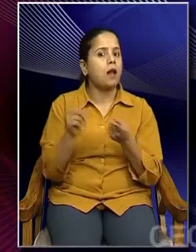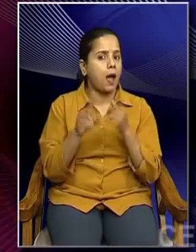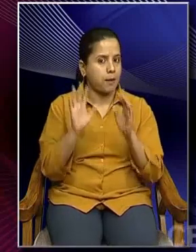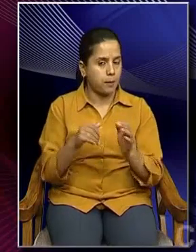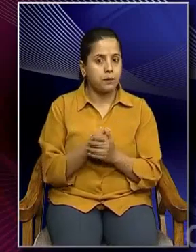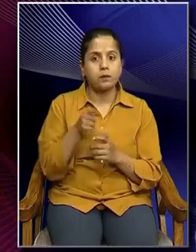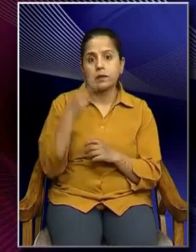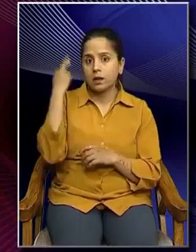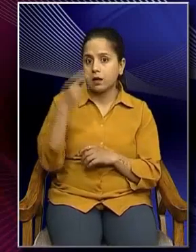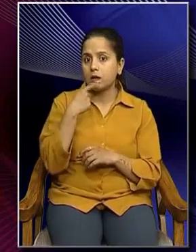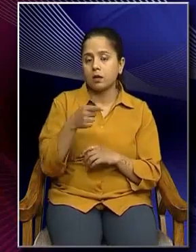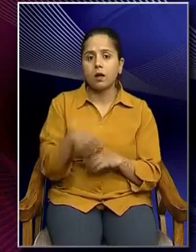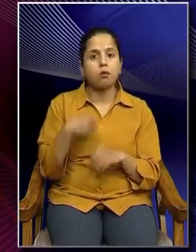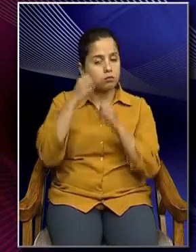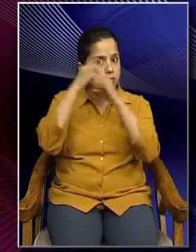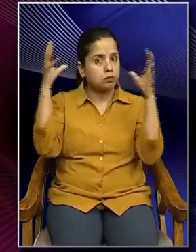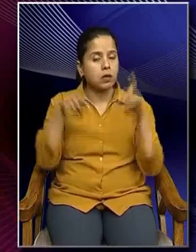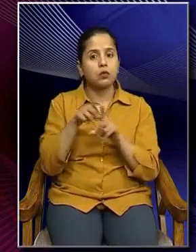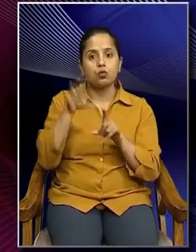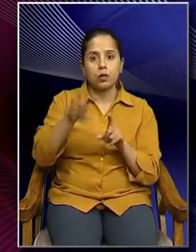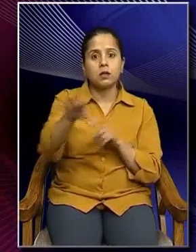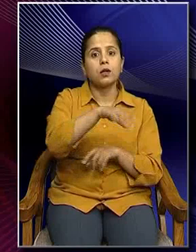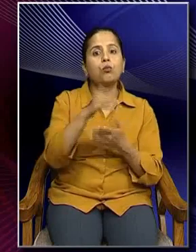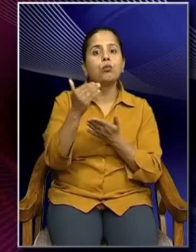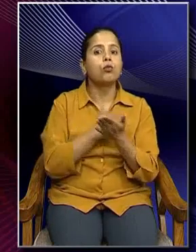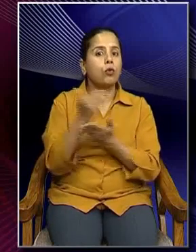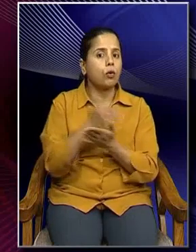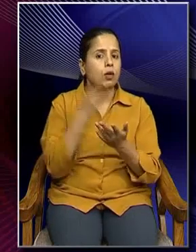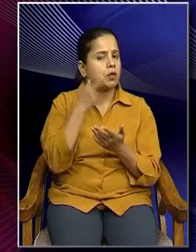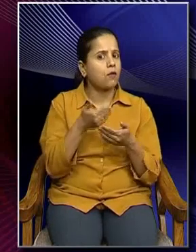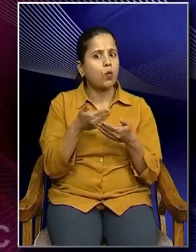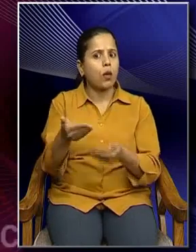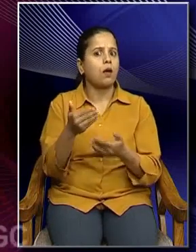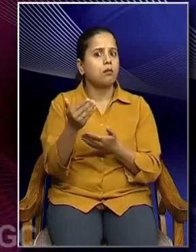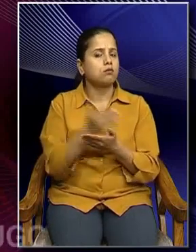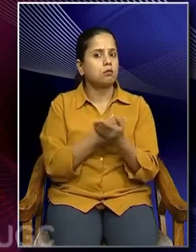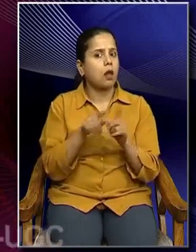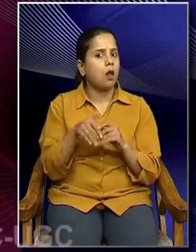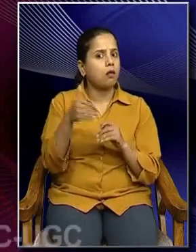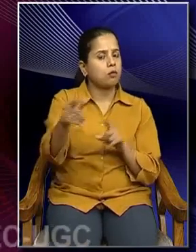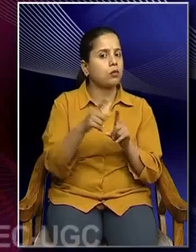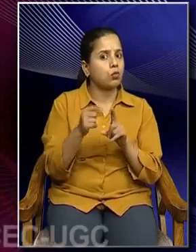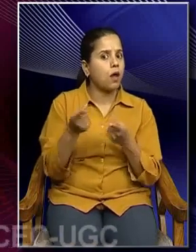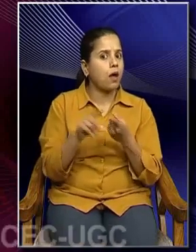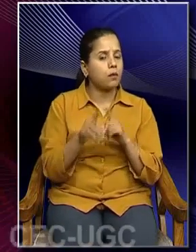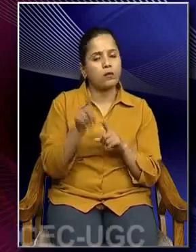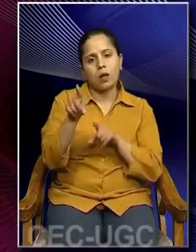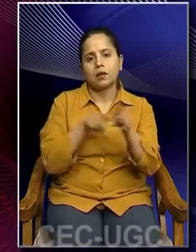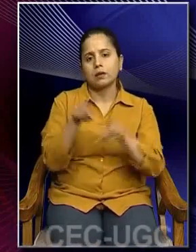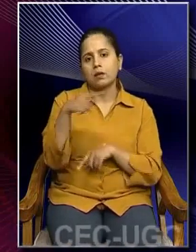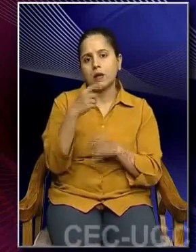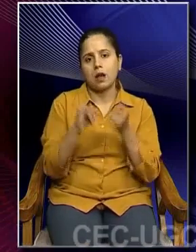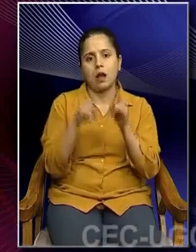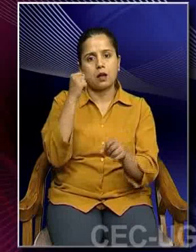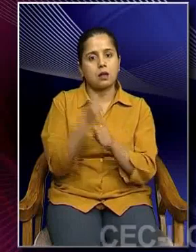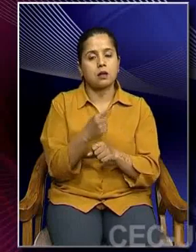therefore aspirational district program is also a very welcome step in this direction. Now, one of the example of SDGs is